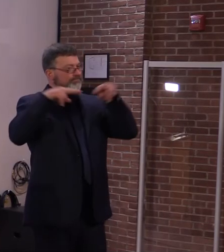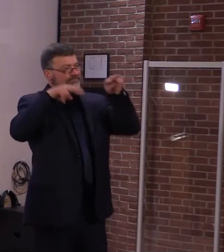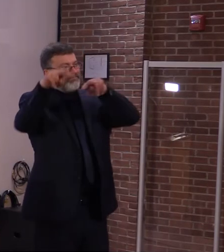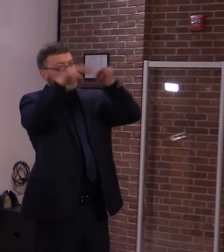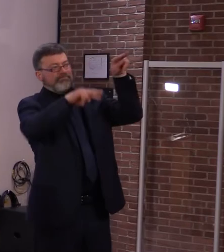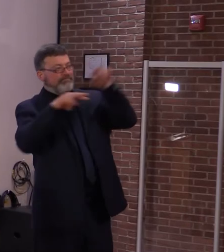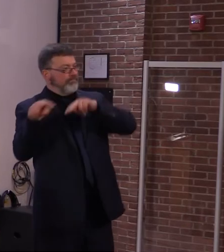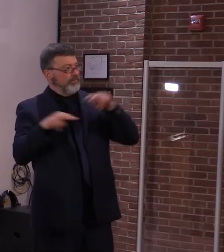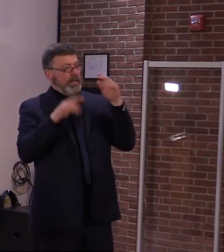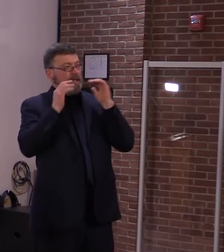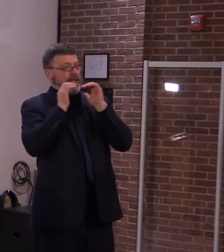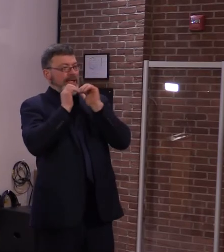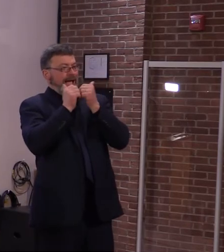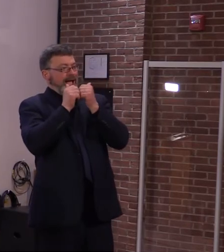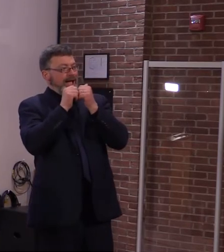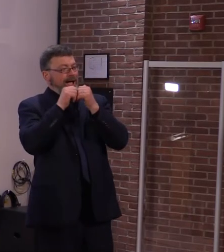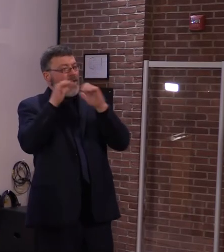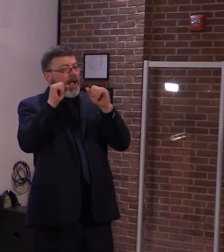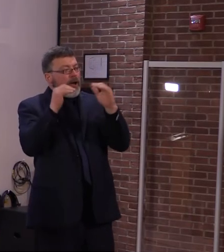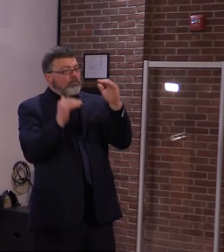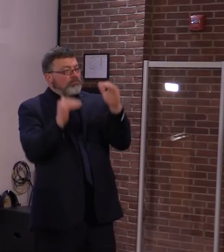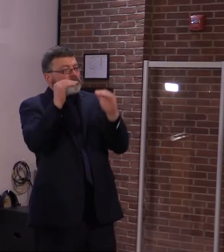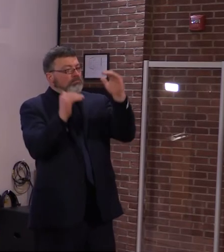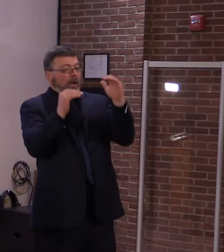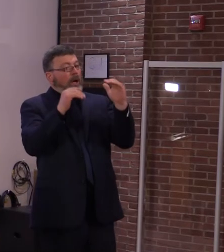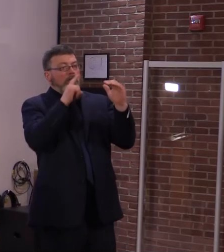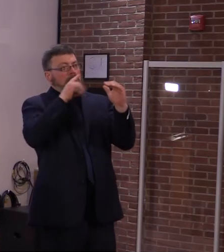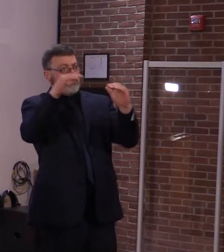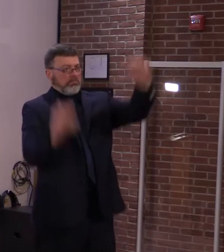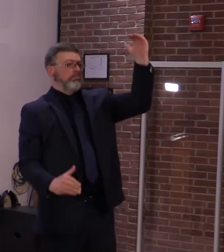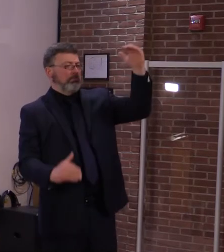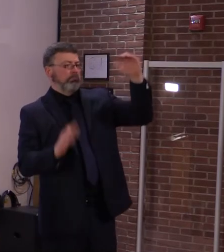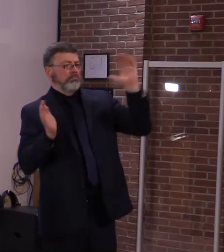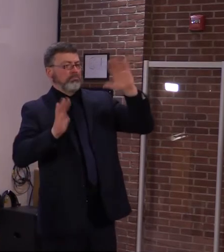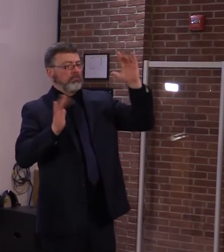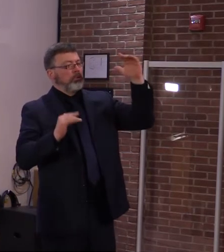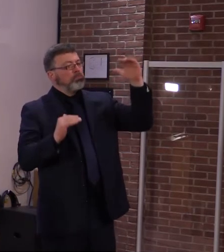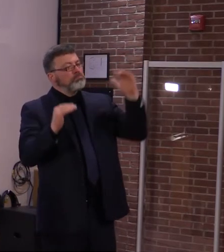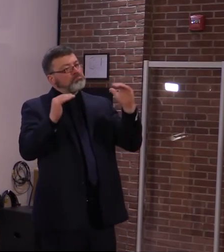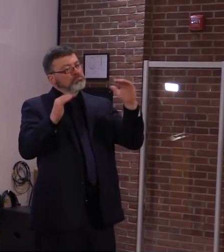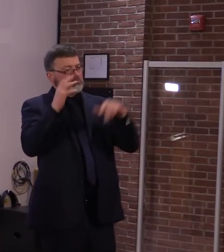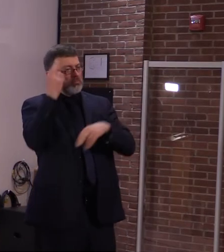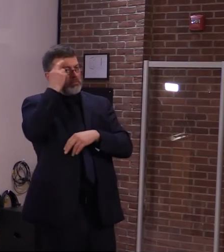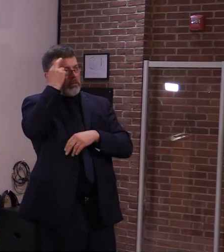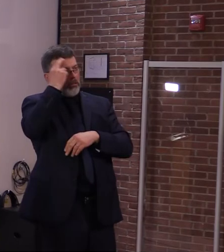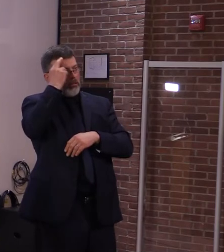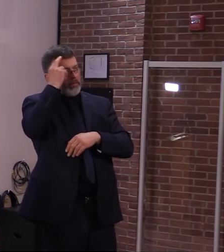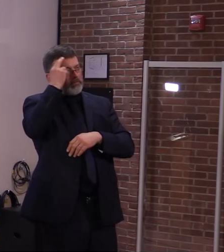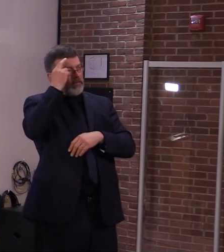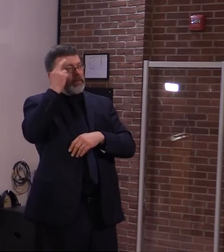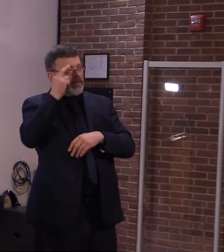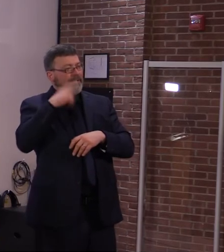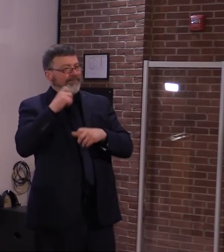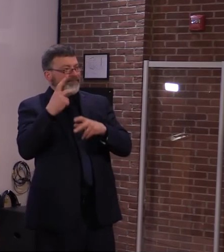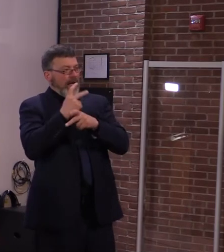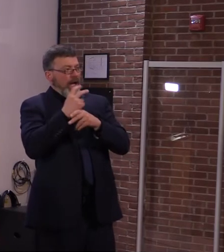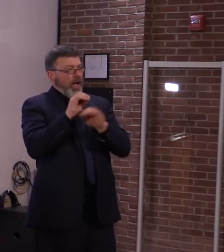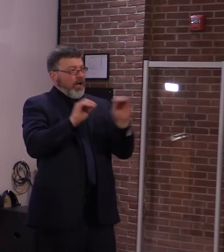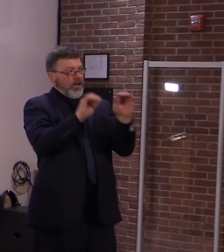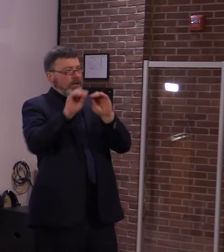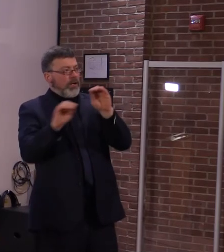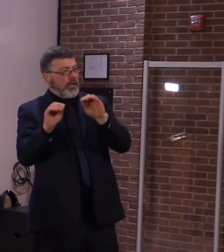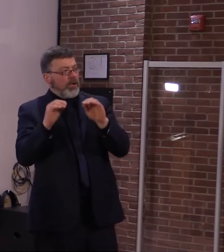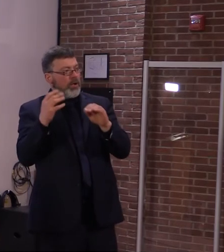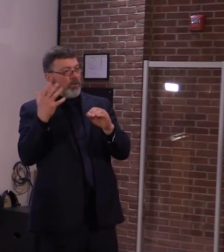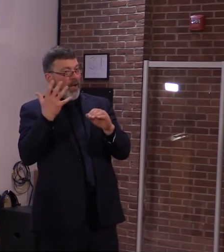very complex issue, and the application of the study is what needs to be evaluated by the General Assembly, and it's going to require some focused effort to do